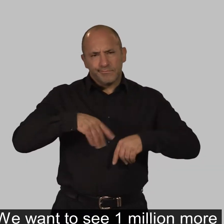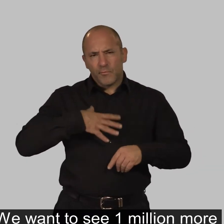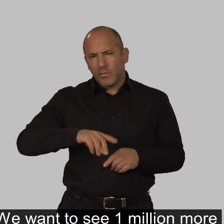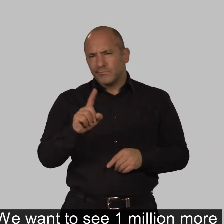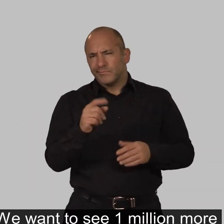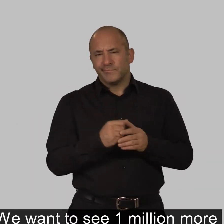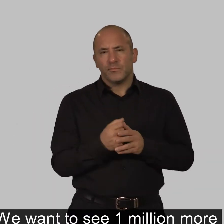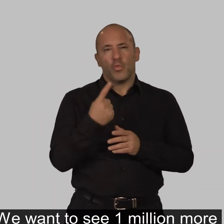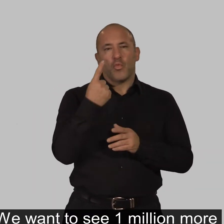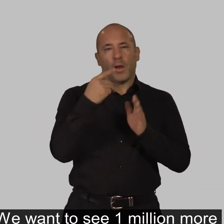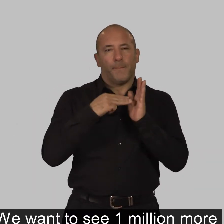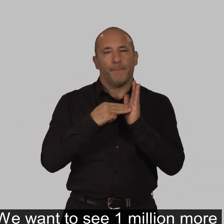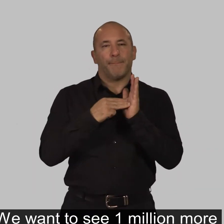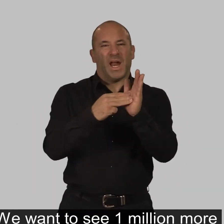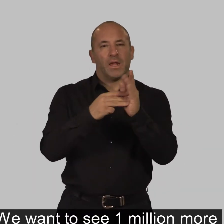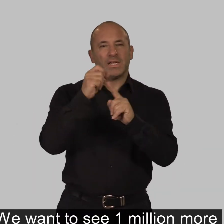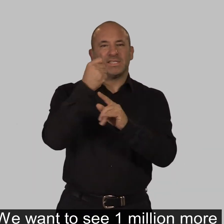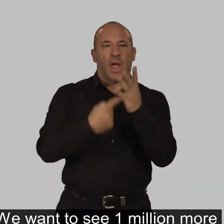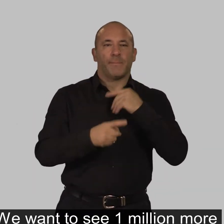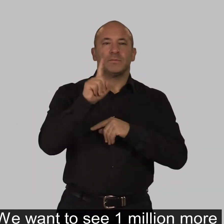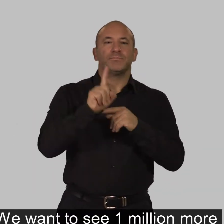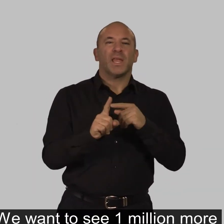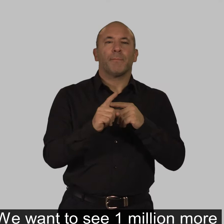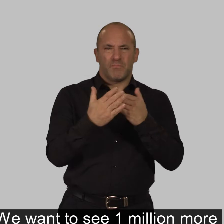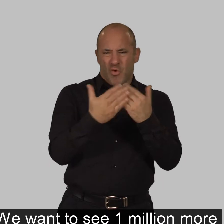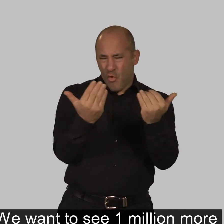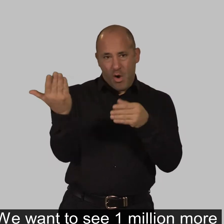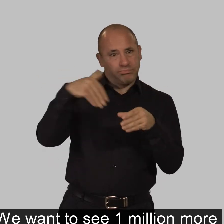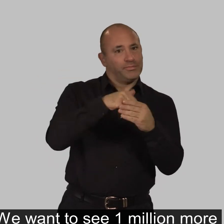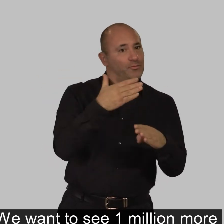We want to see 1 million more disabled people in work.